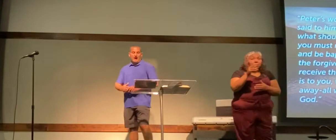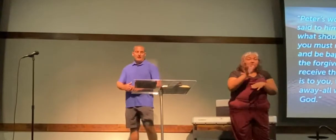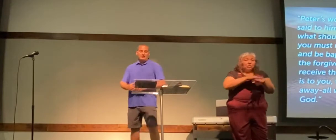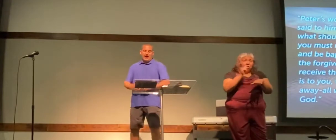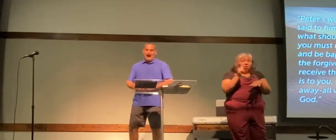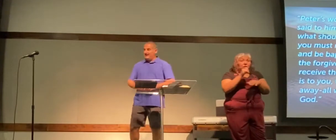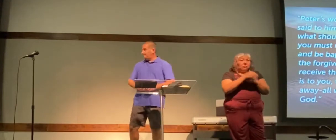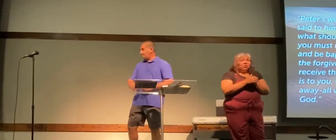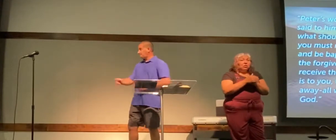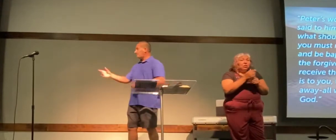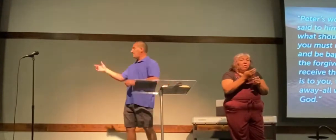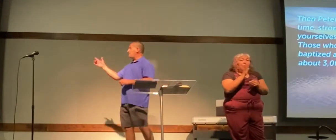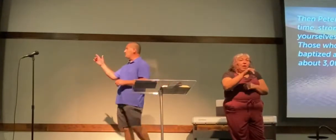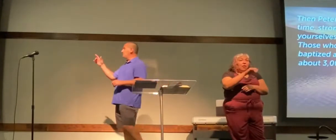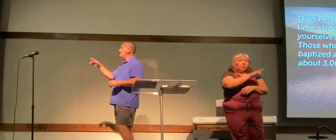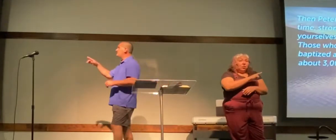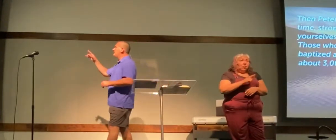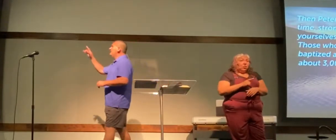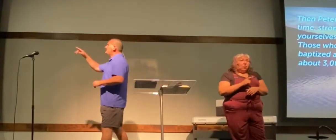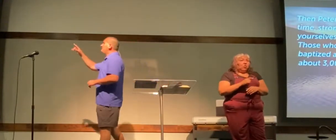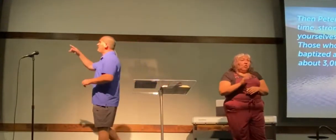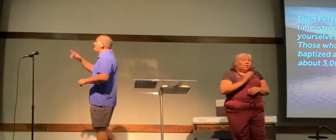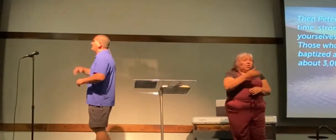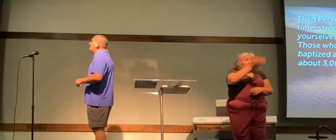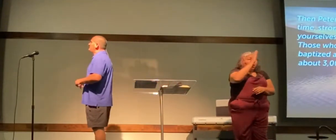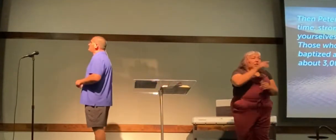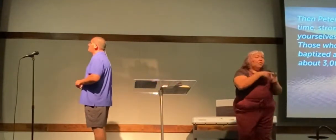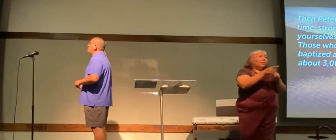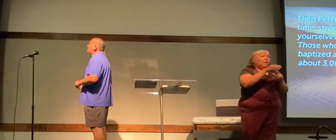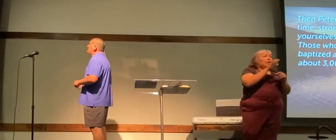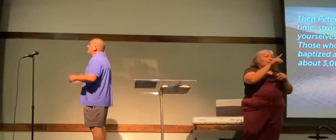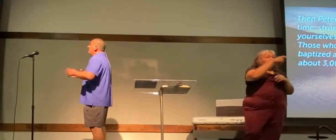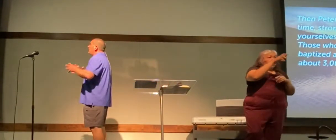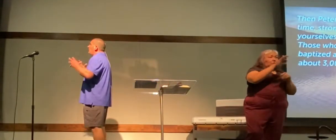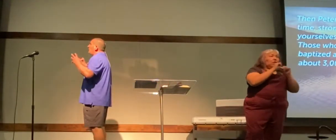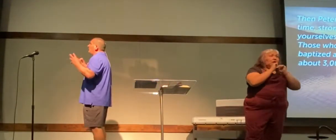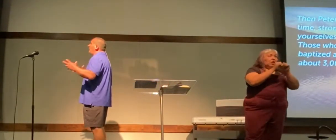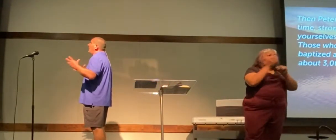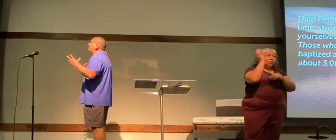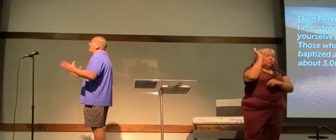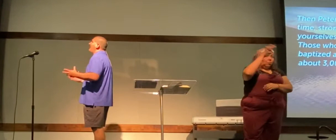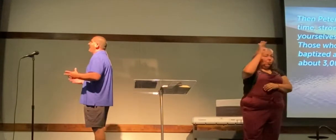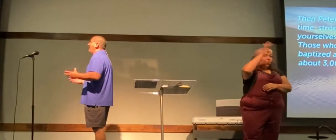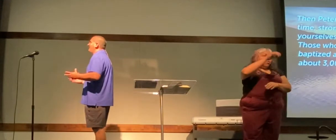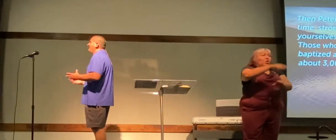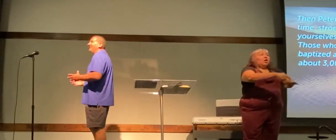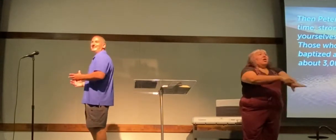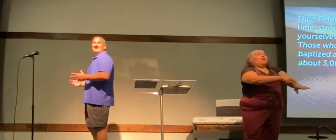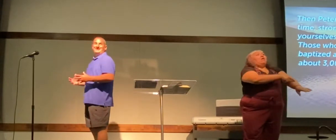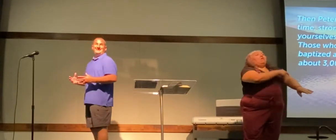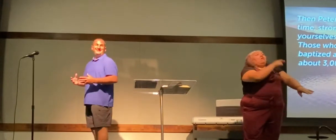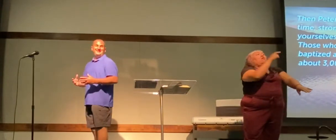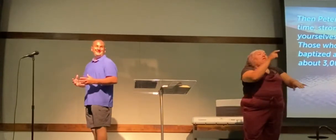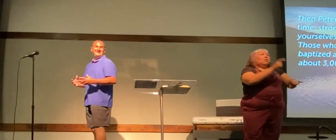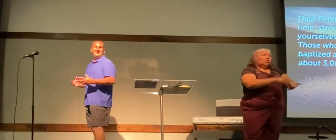Lord our God. Let's go to the next week. Then Peter continued preaching for a long time.